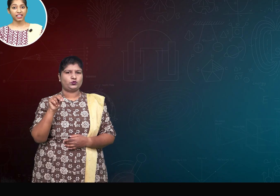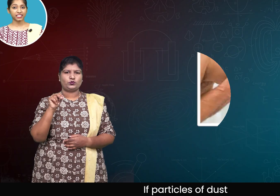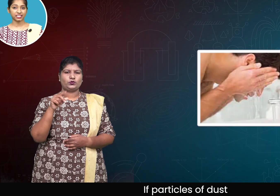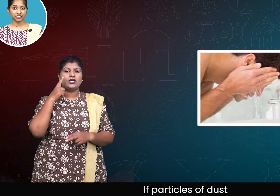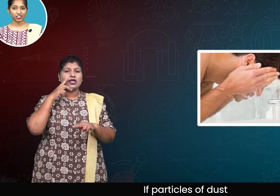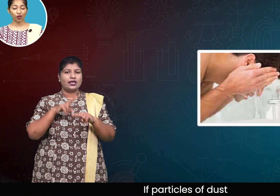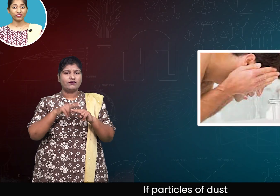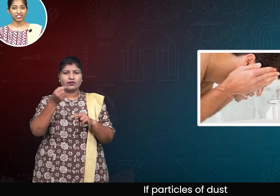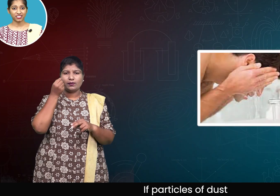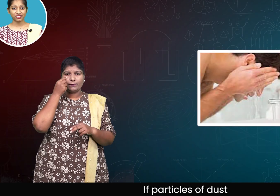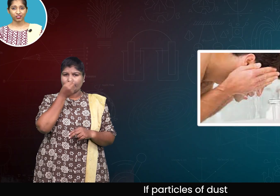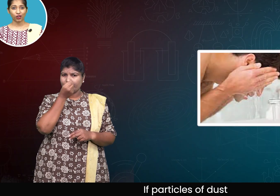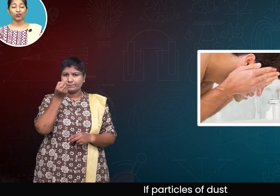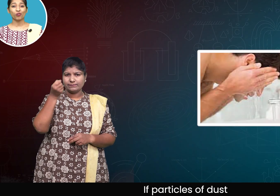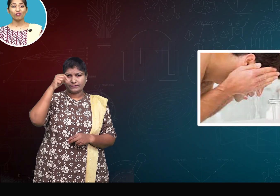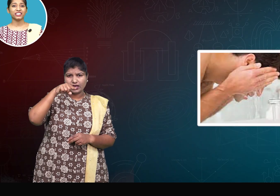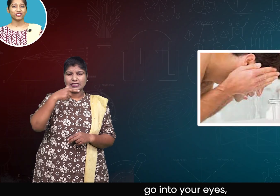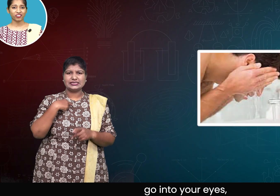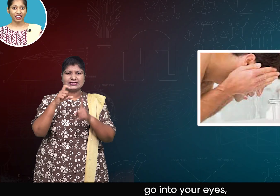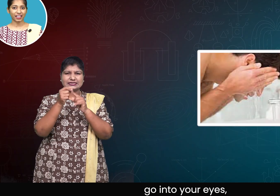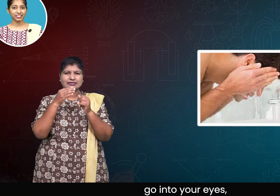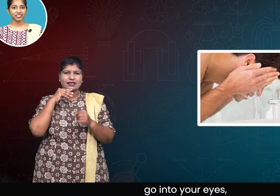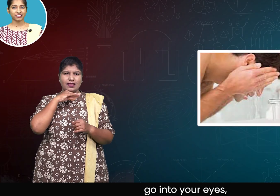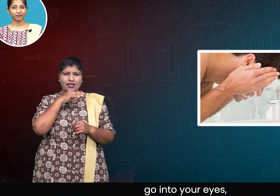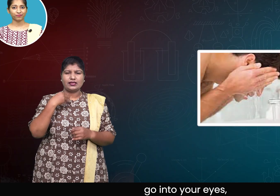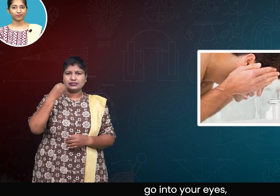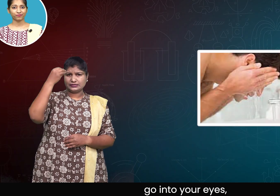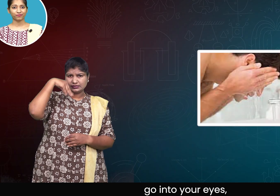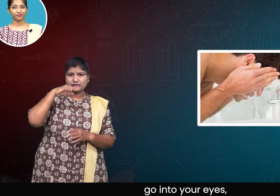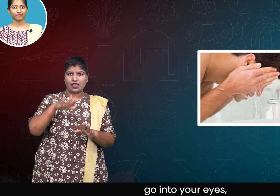If particles of dust go into your eyes,